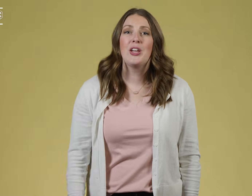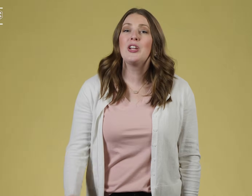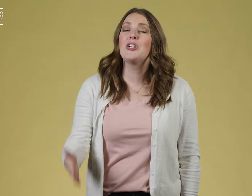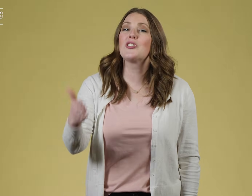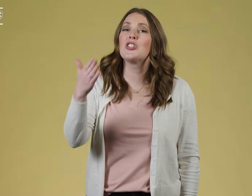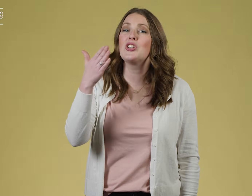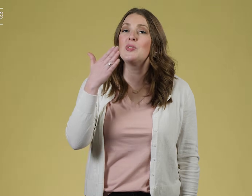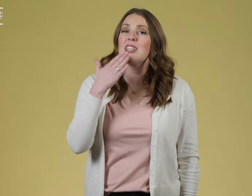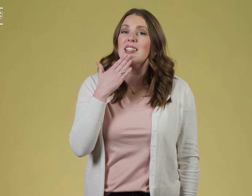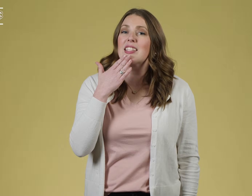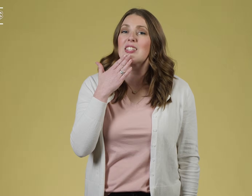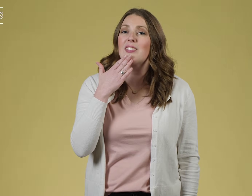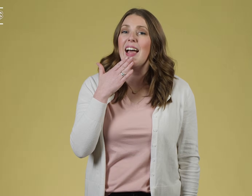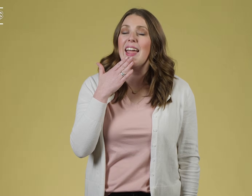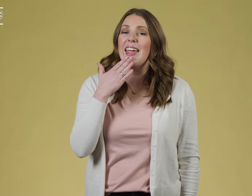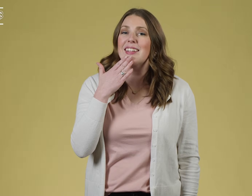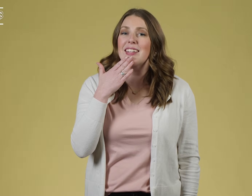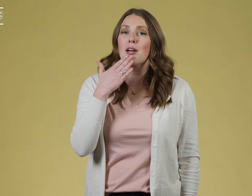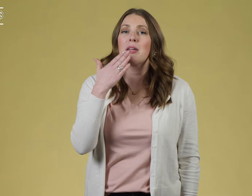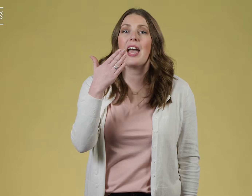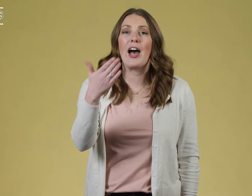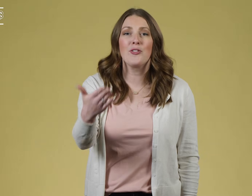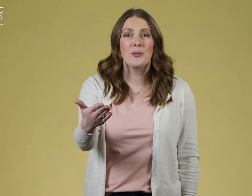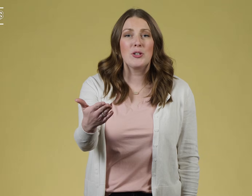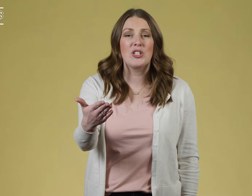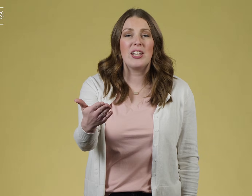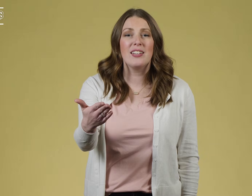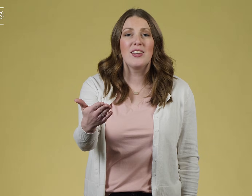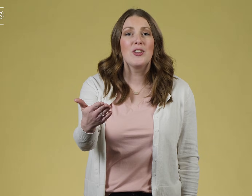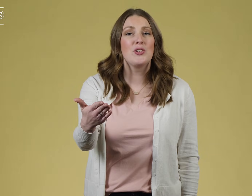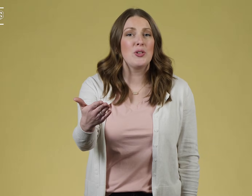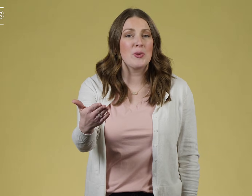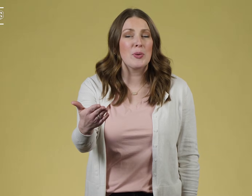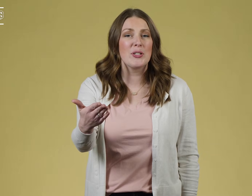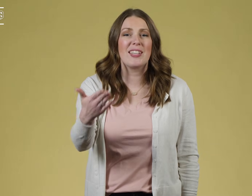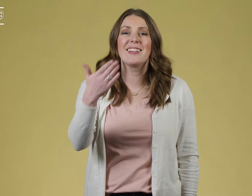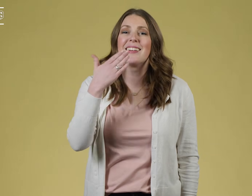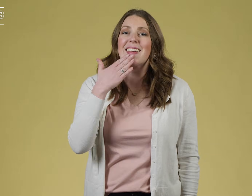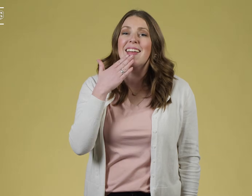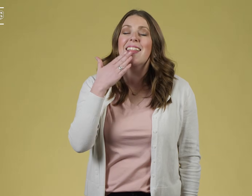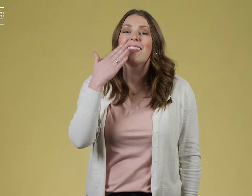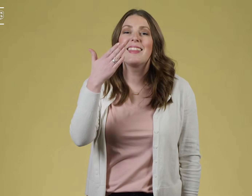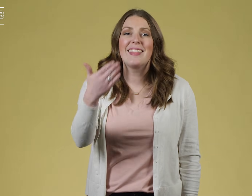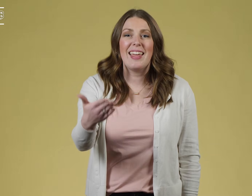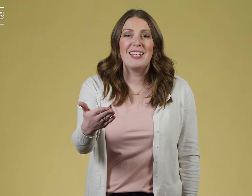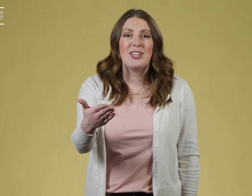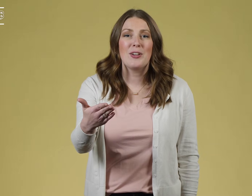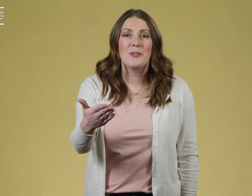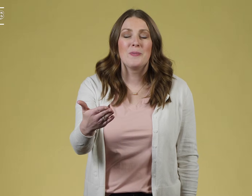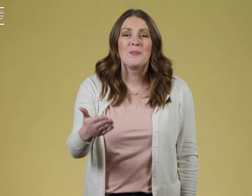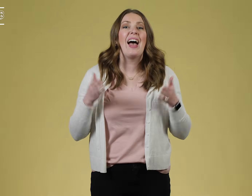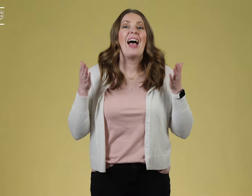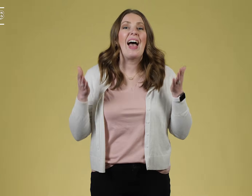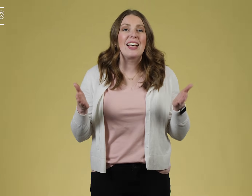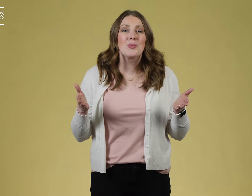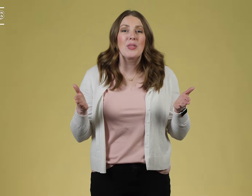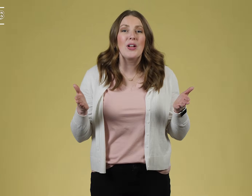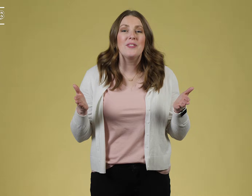You're just using this flat hand coming out from your chin to the person. Thank you. As with all of